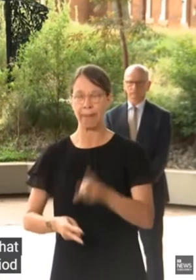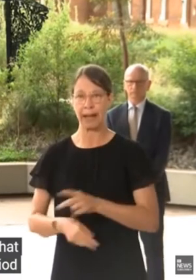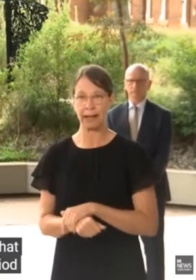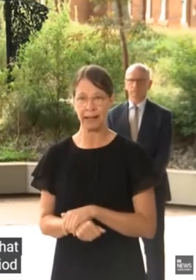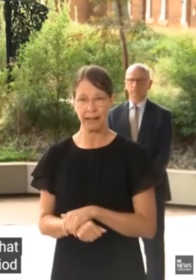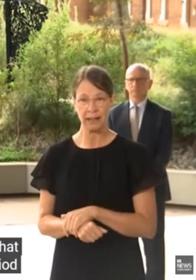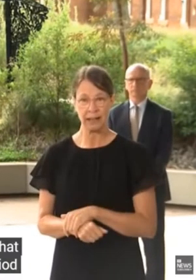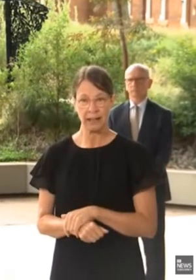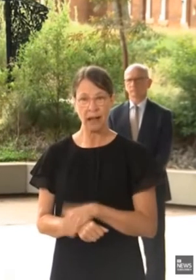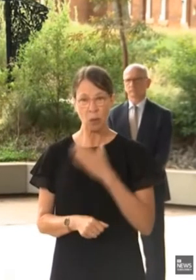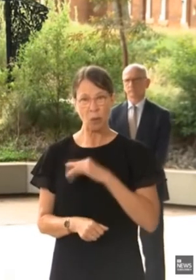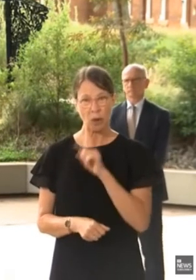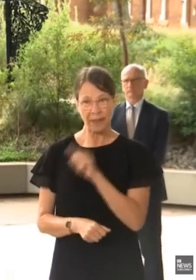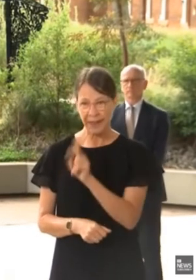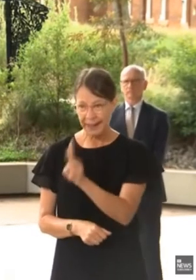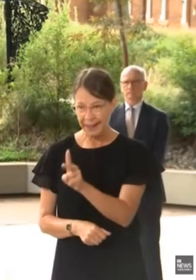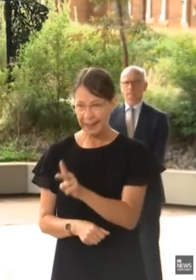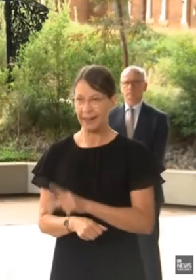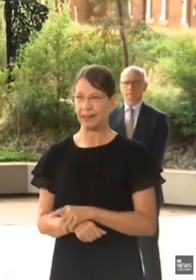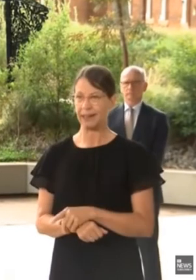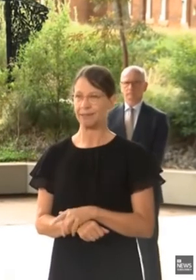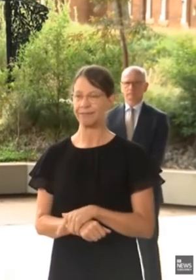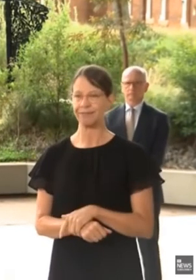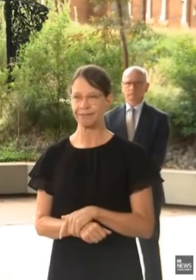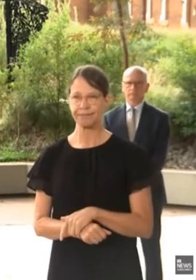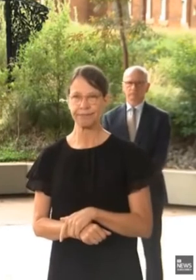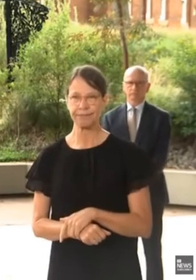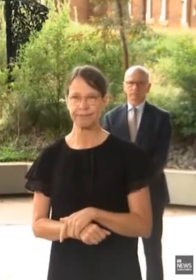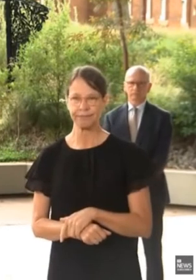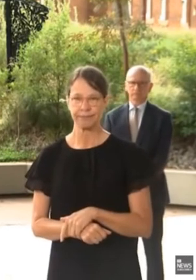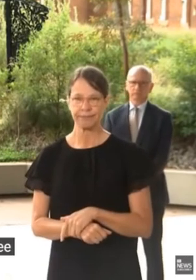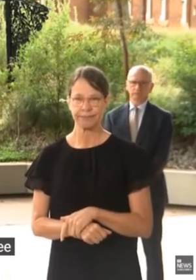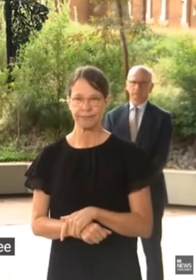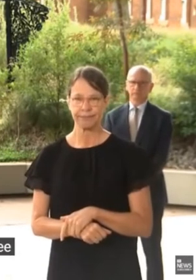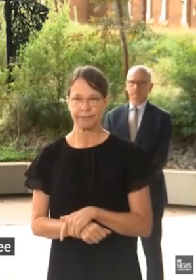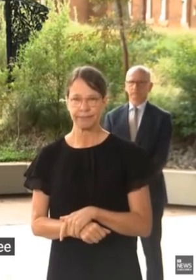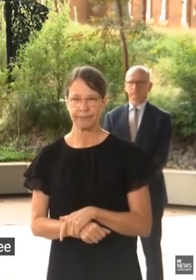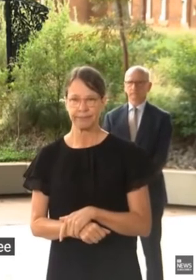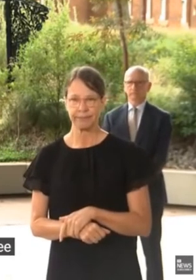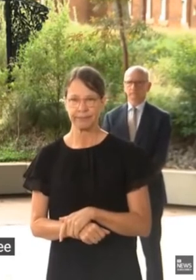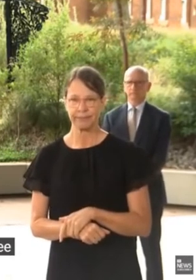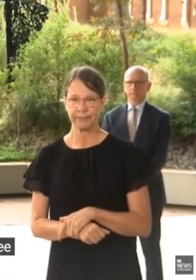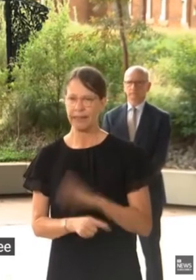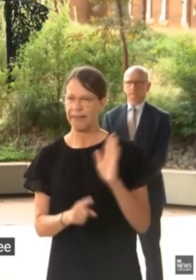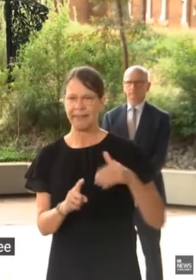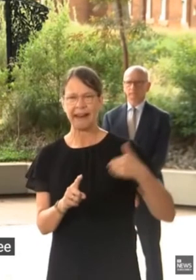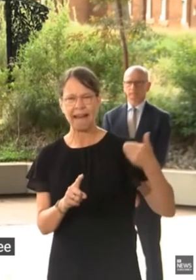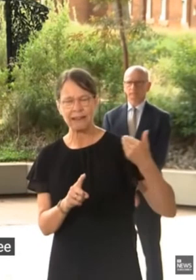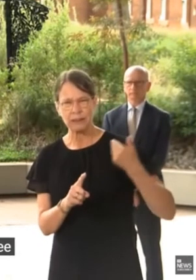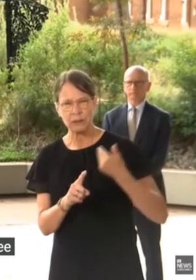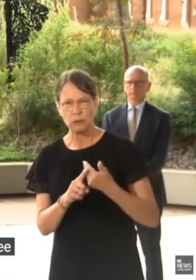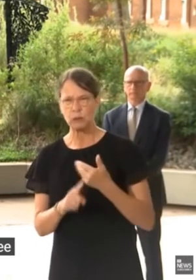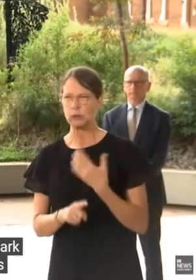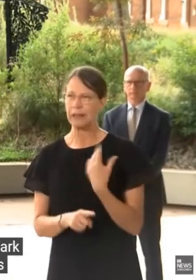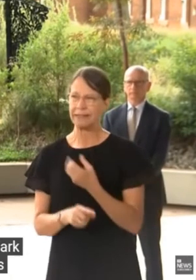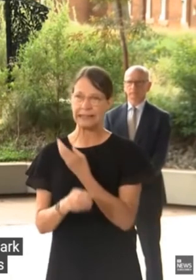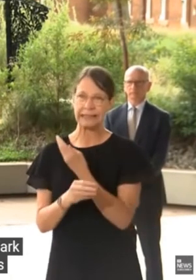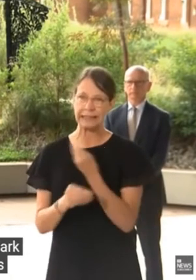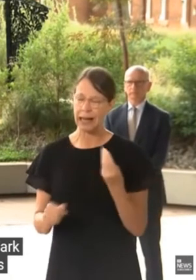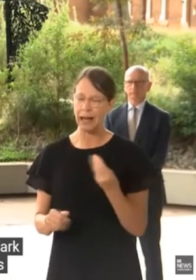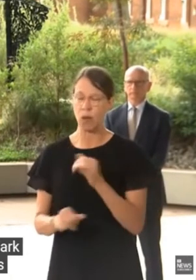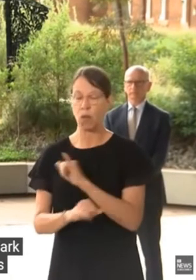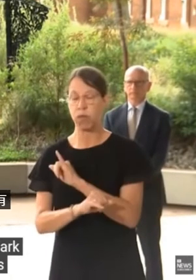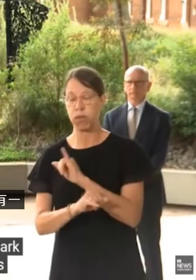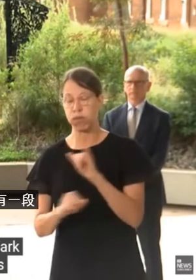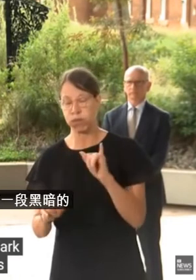going to see again. And there were dark days over the last 2 years when we were in lockdown,